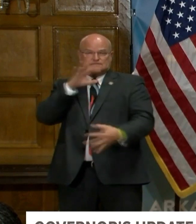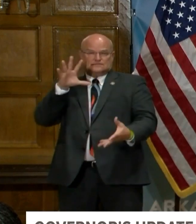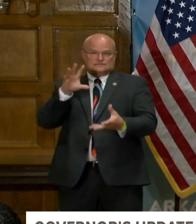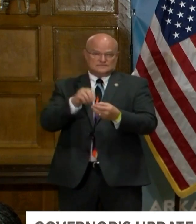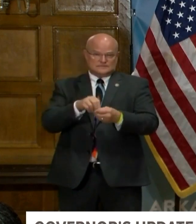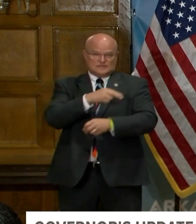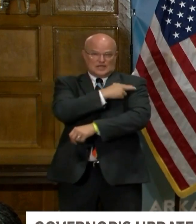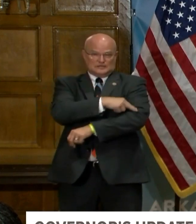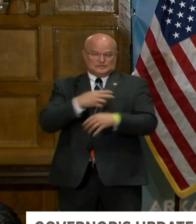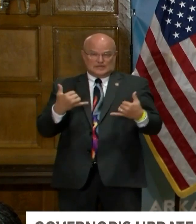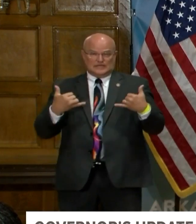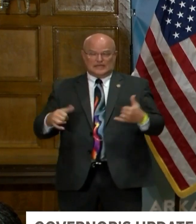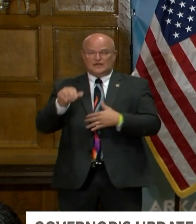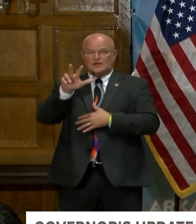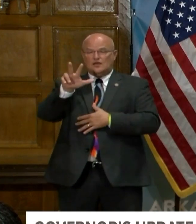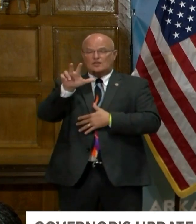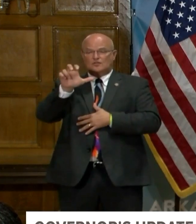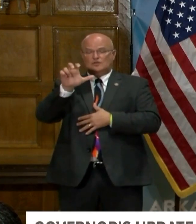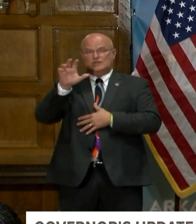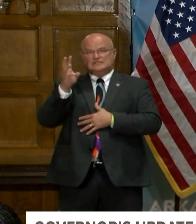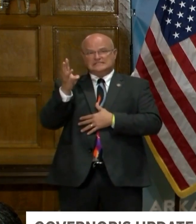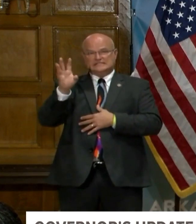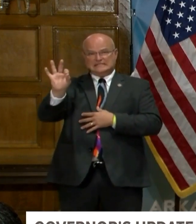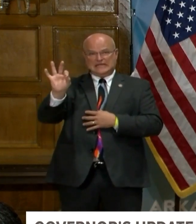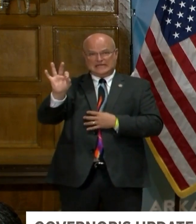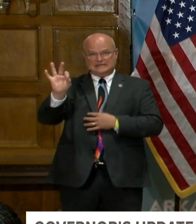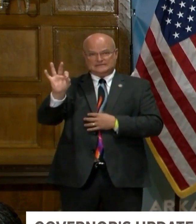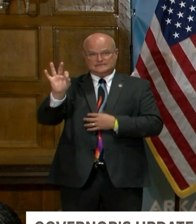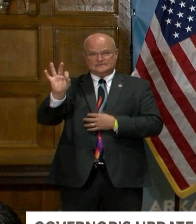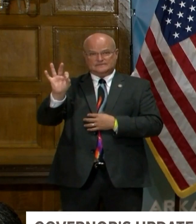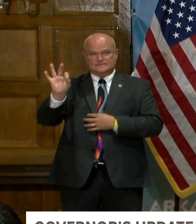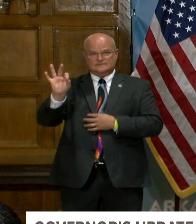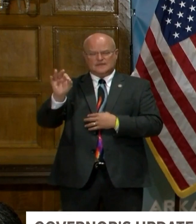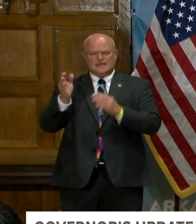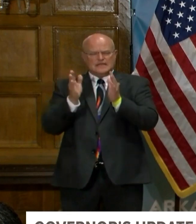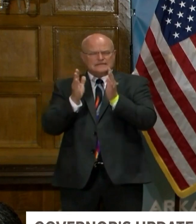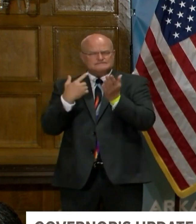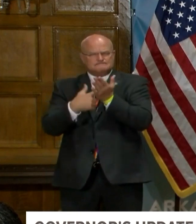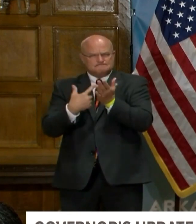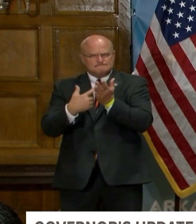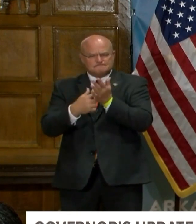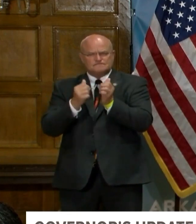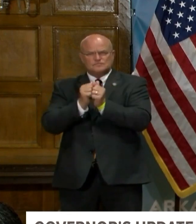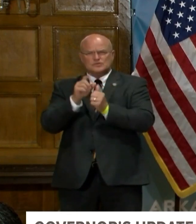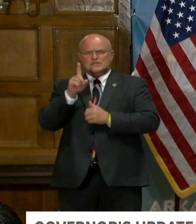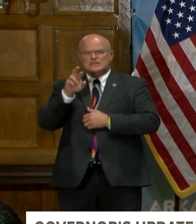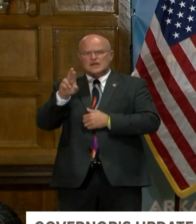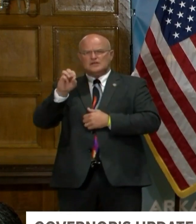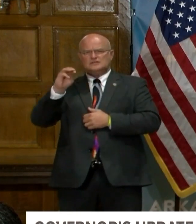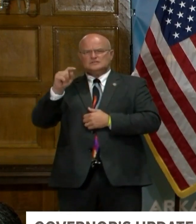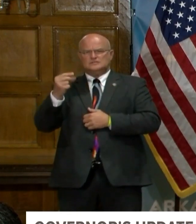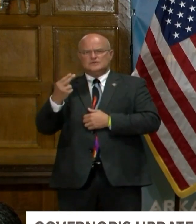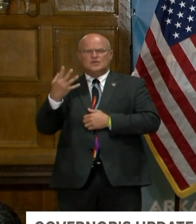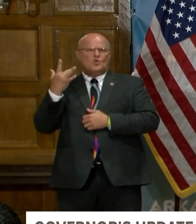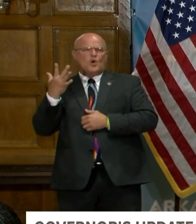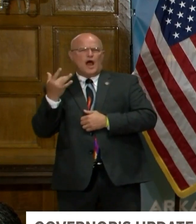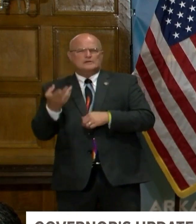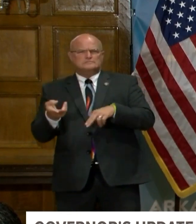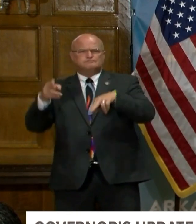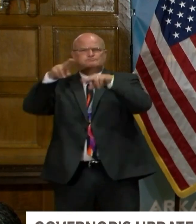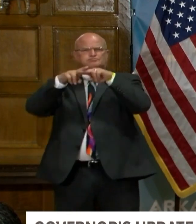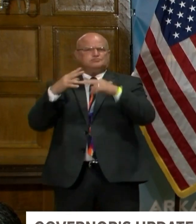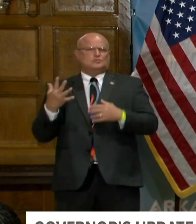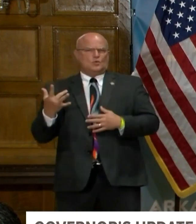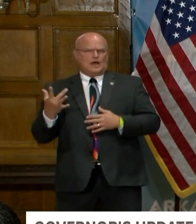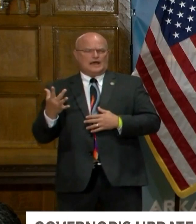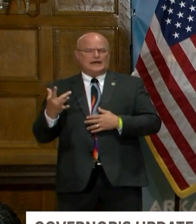total hospitalized to 369. I asked Dr. Smith, of course, why is that so high?